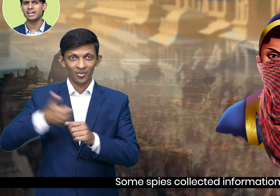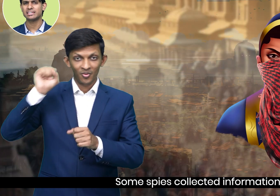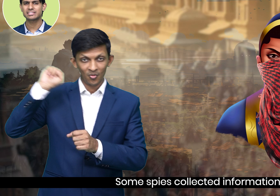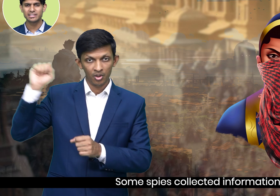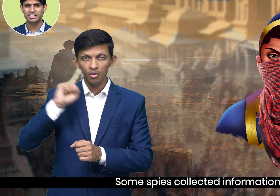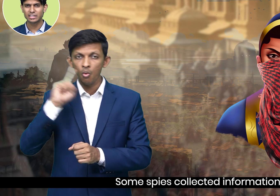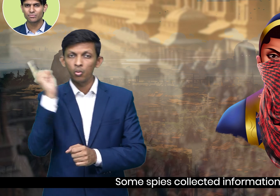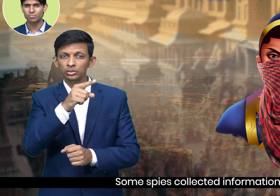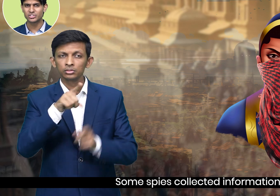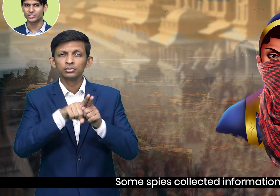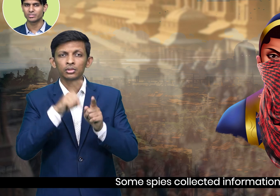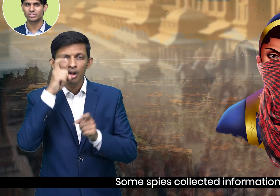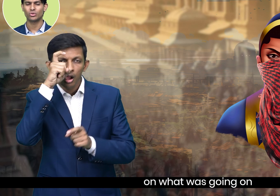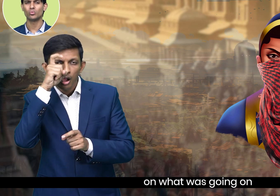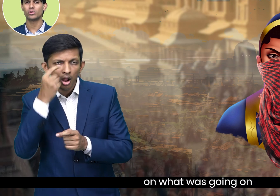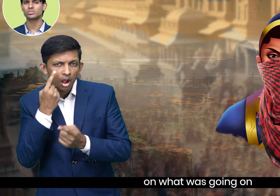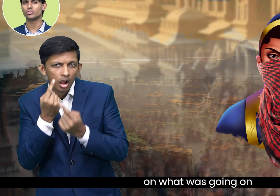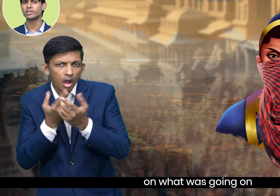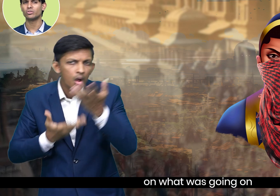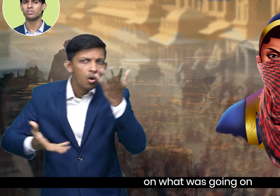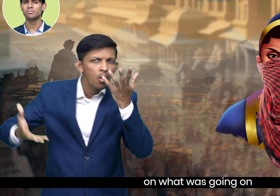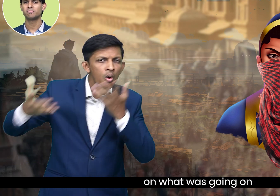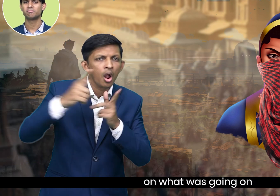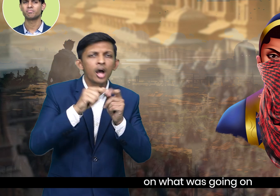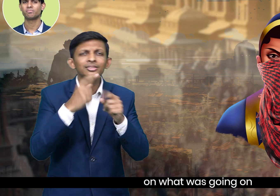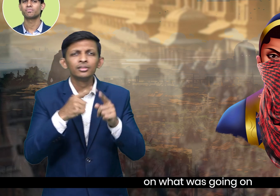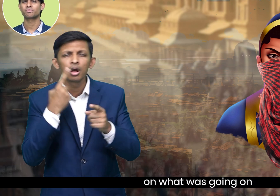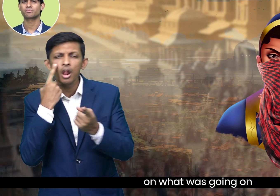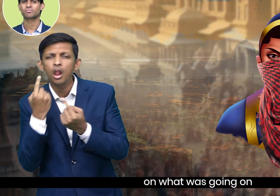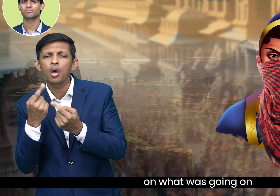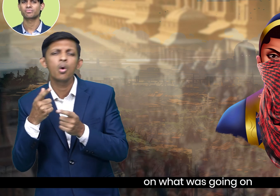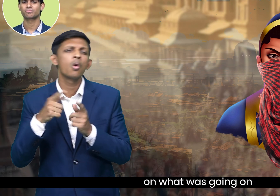Some spies collected information on what was going on